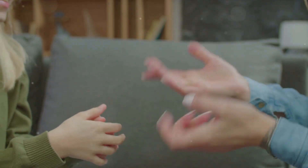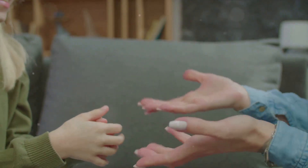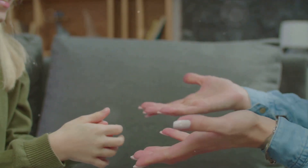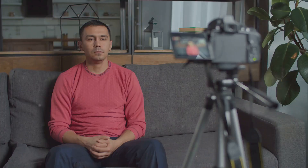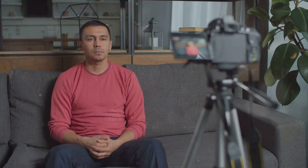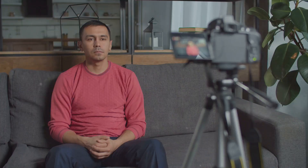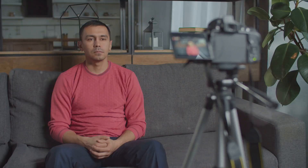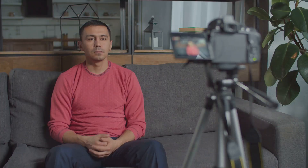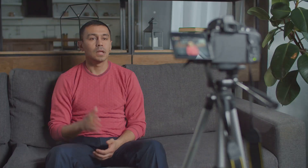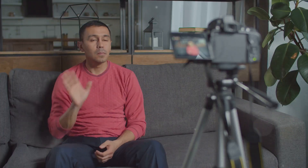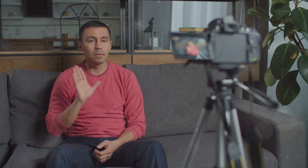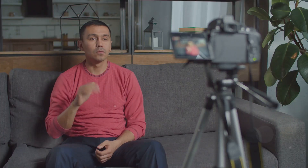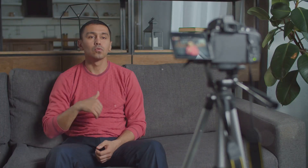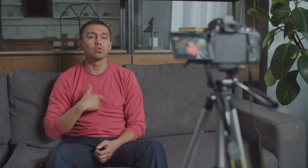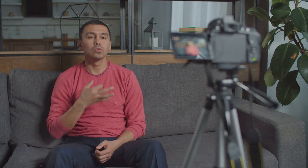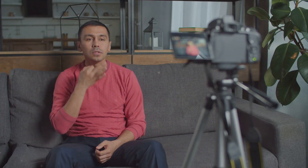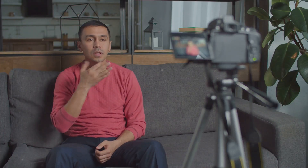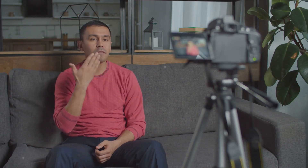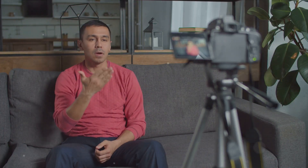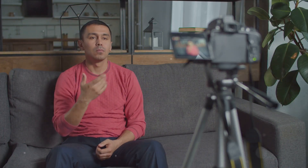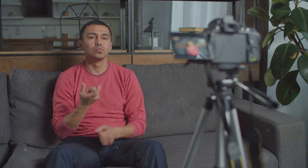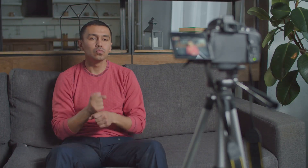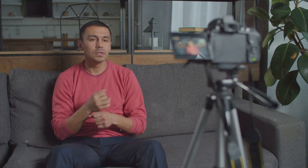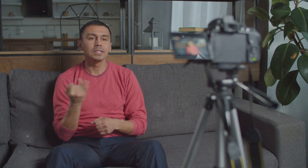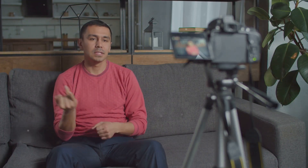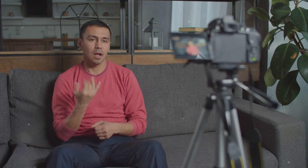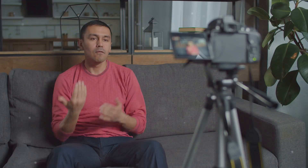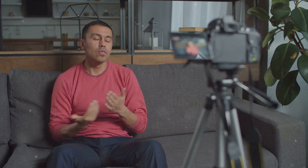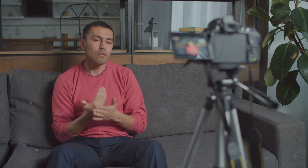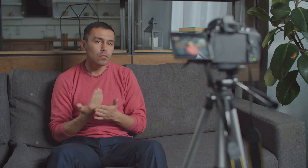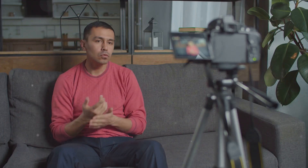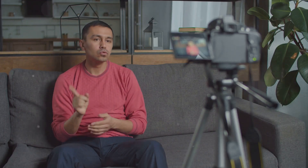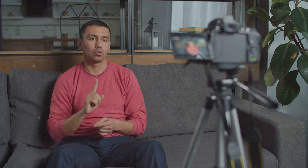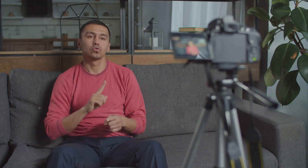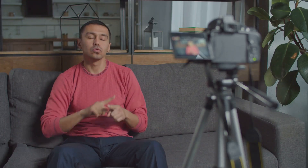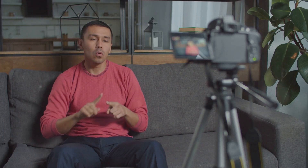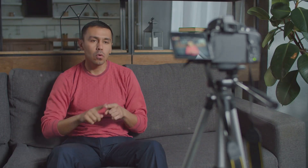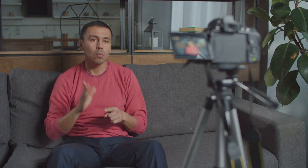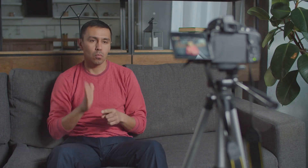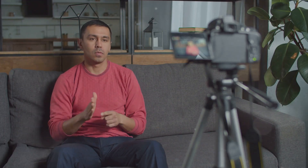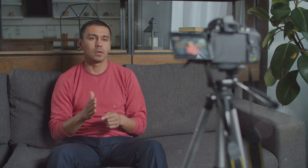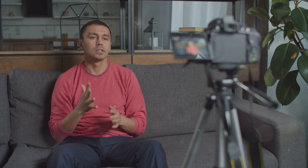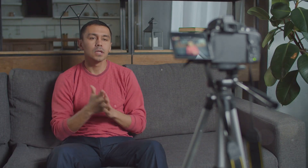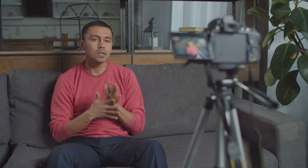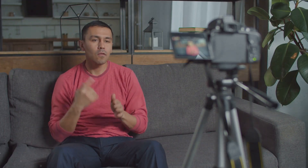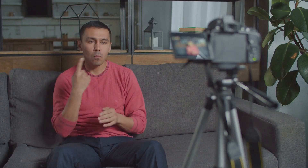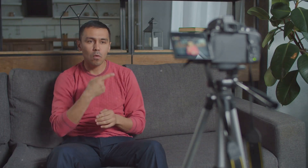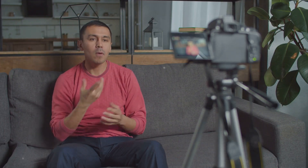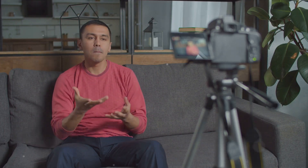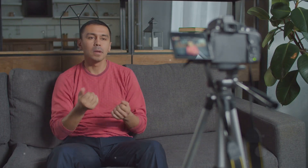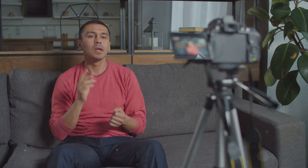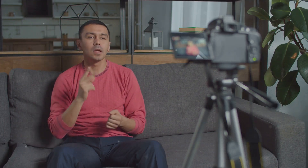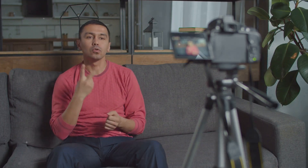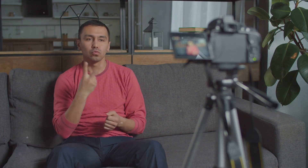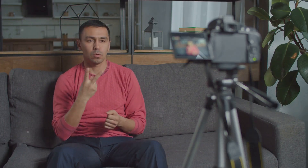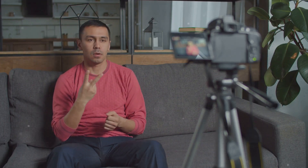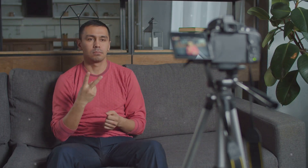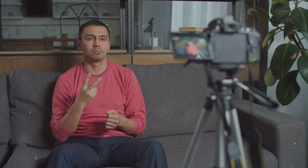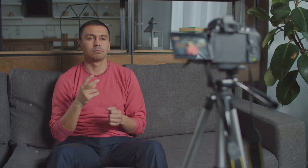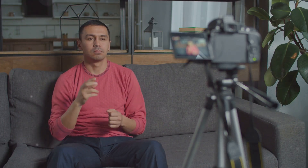to express. It's the language of vlogs, a platform where deaf individuals can communicate in their first language, their most comfortable